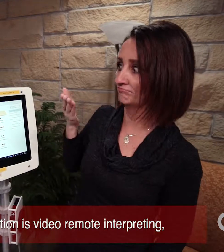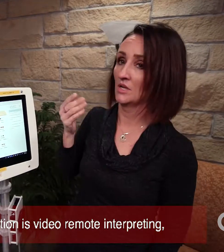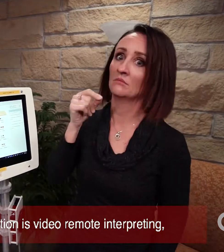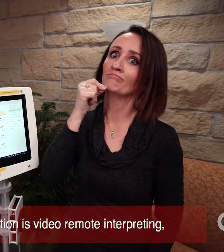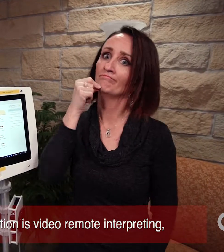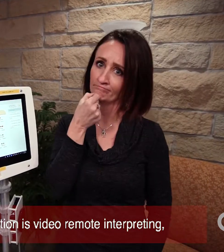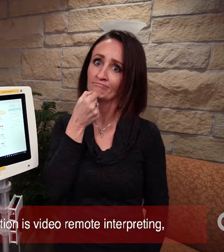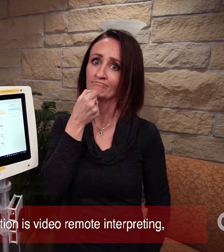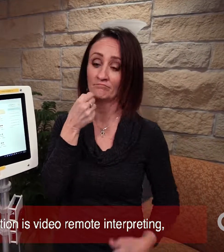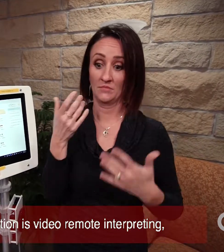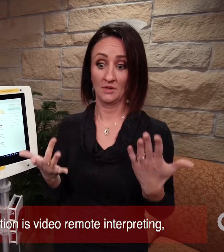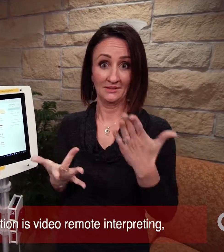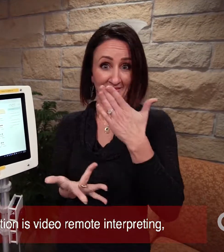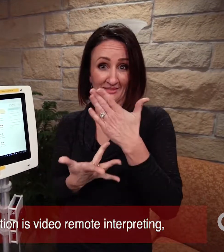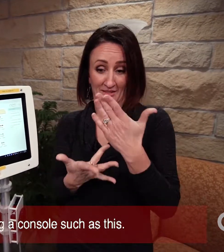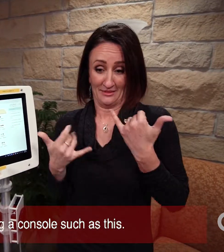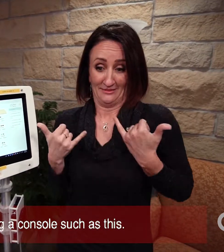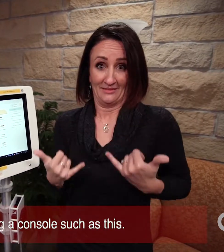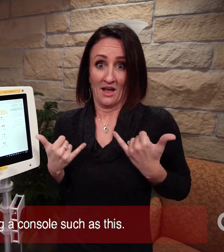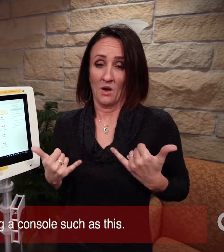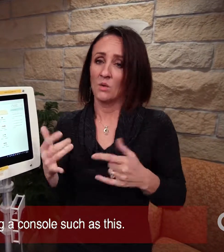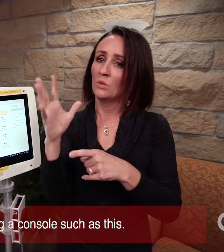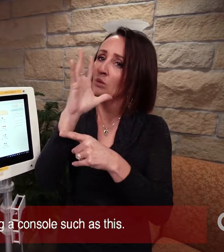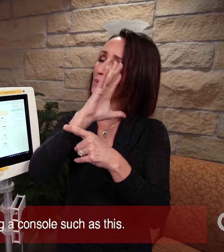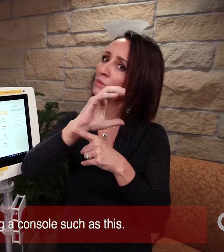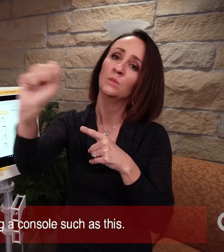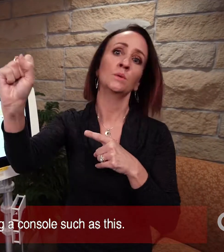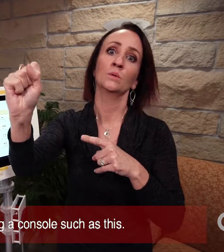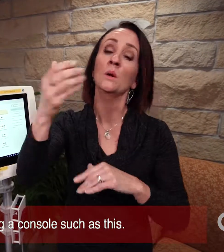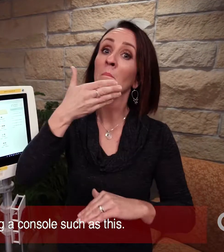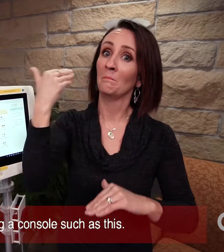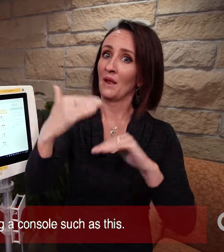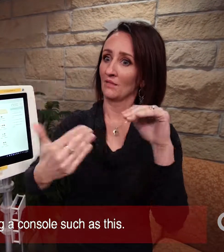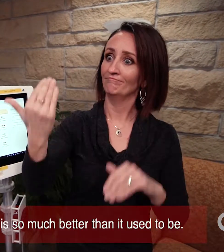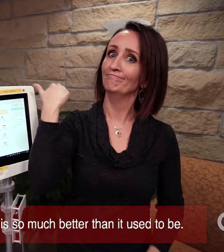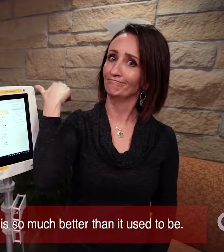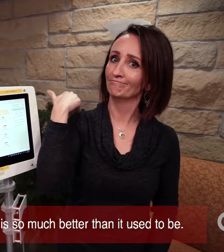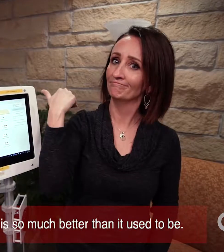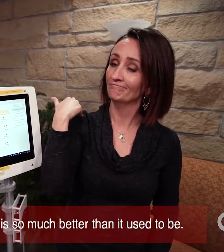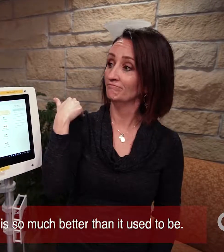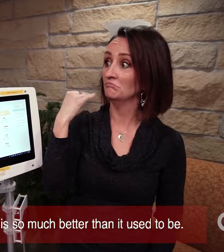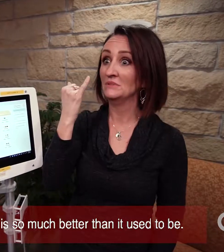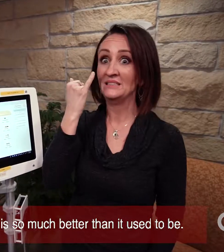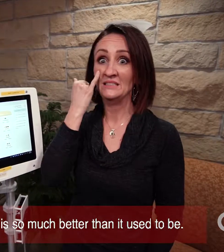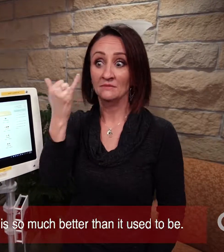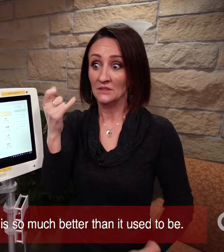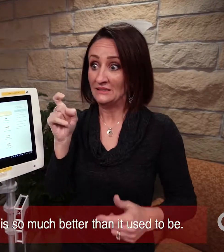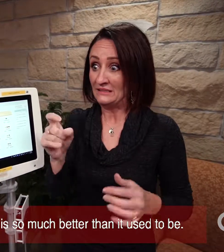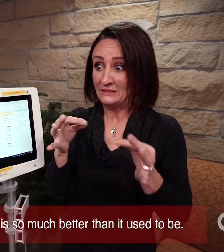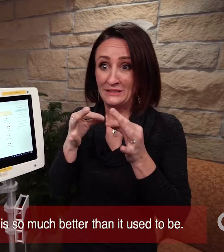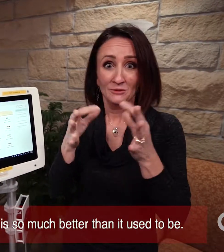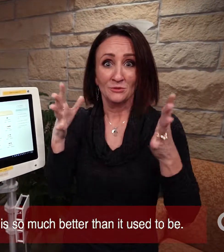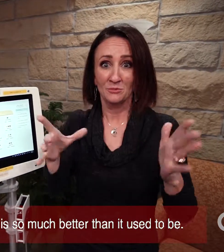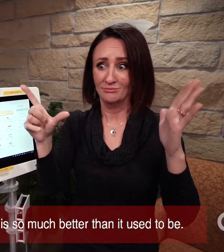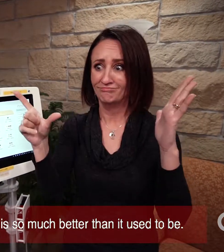remote interpreting using a console such as this. The technology is so much better than it used to be,